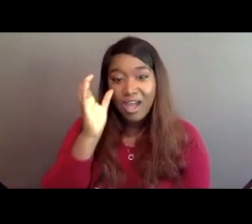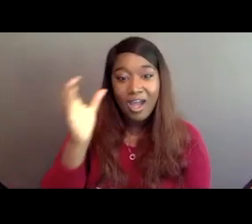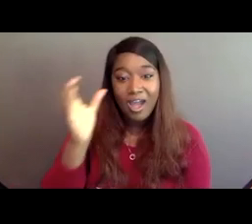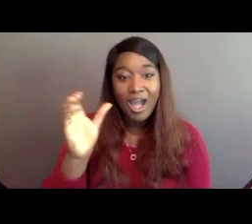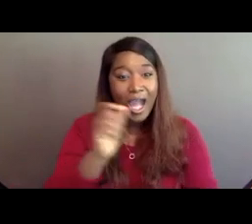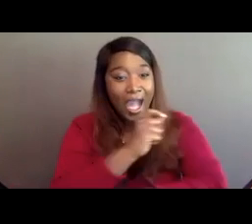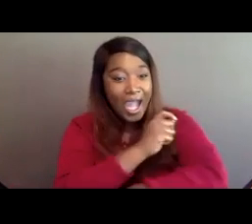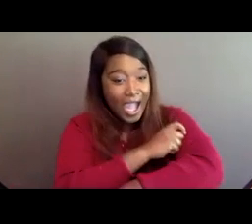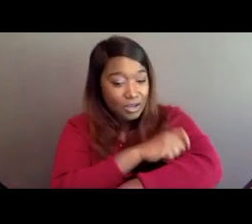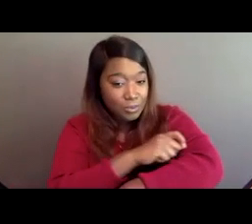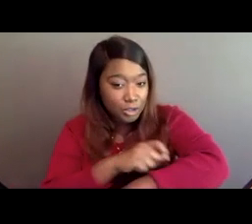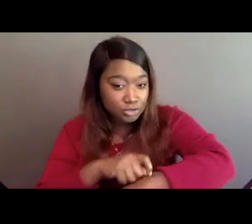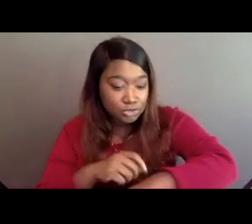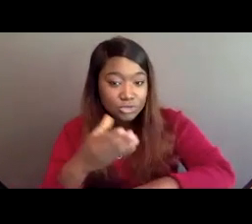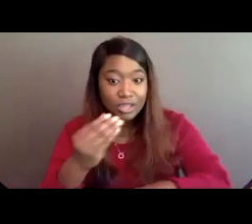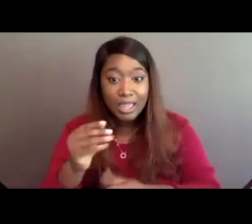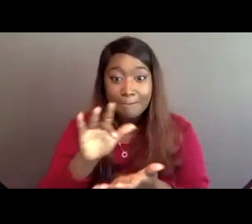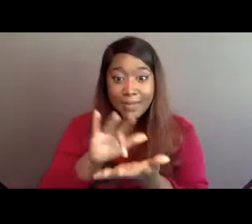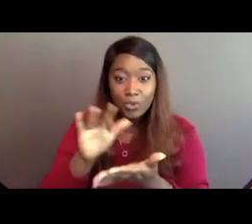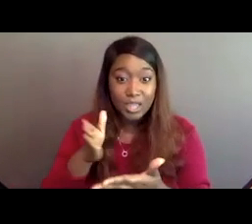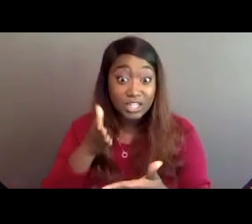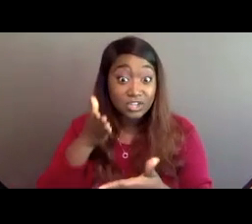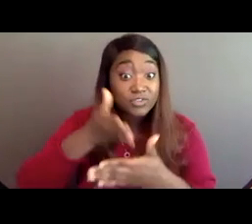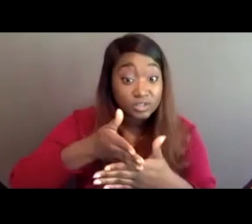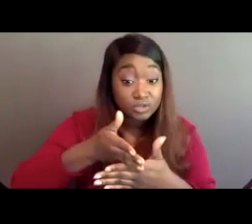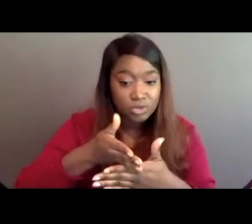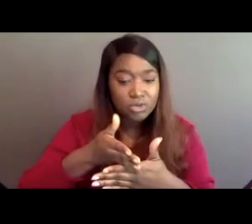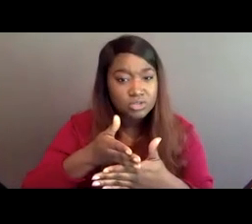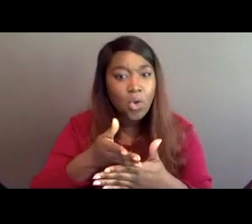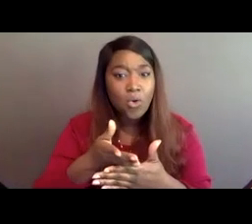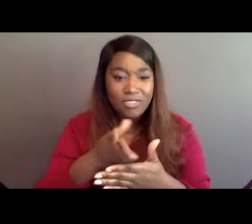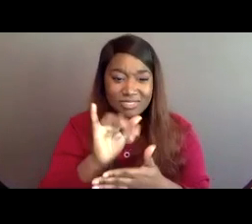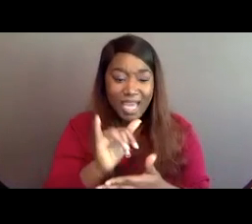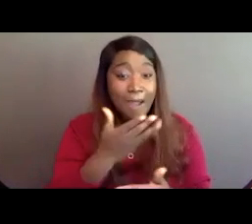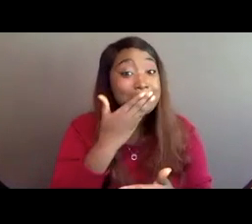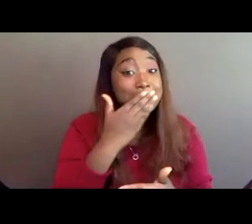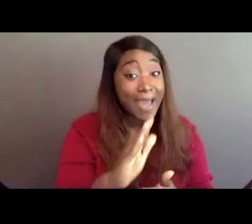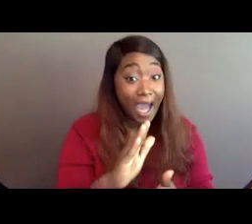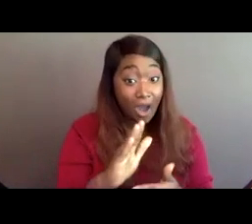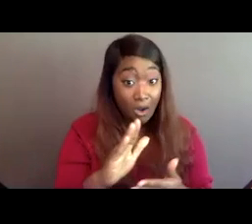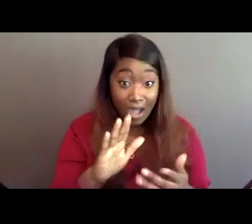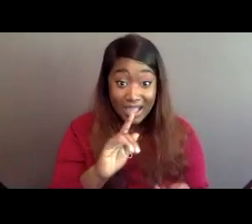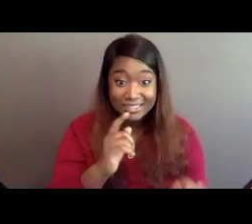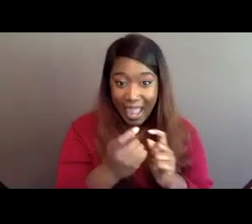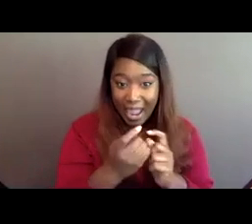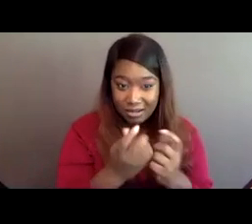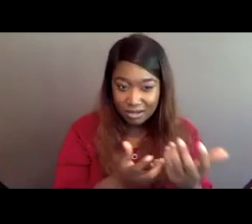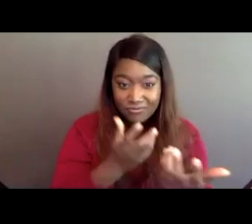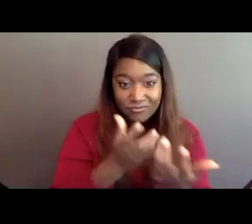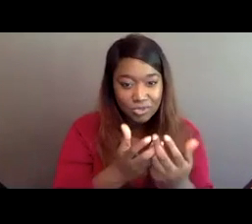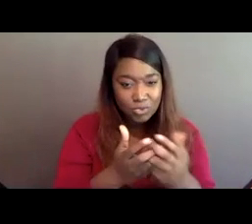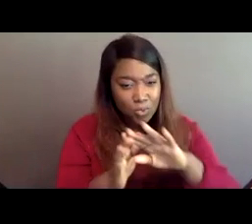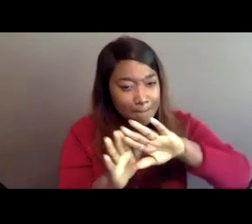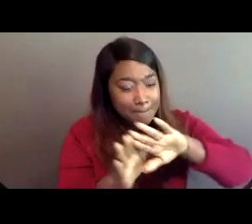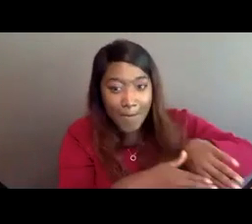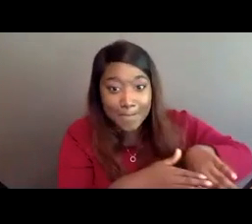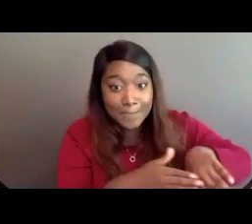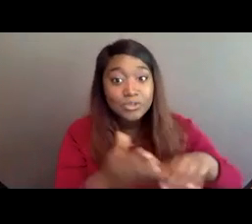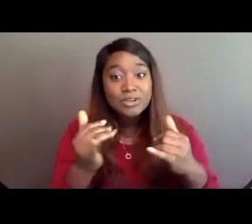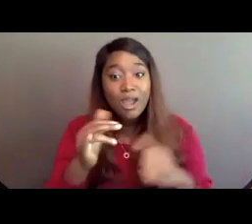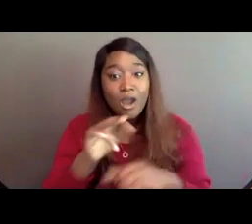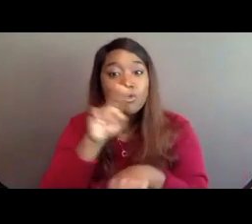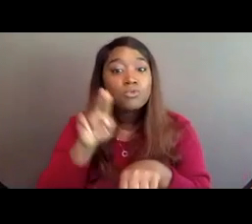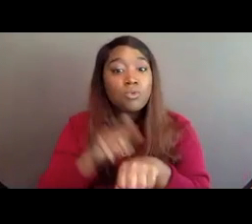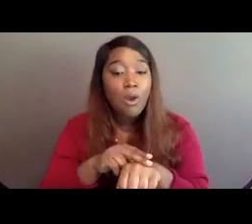intervention is really to move us past the maladaptive to a normalized or optimized frame of